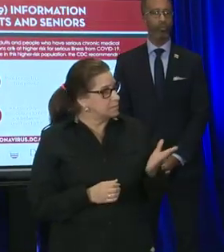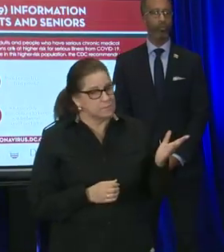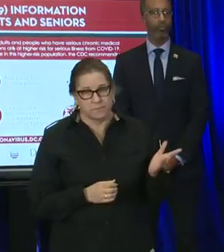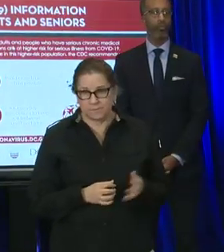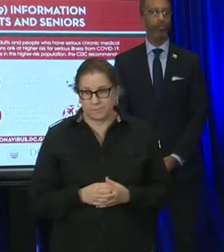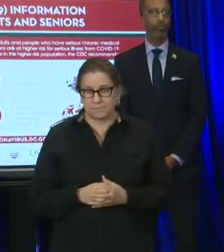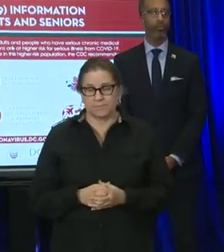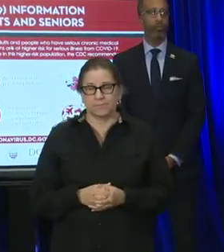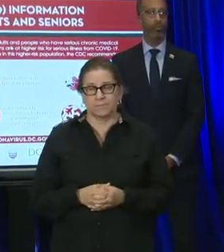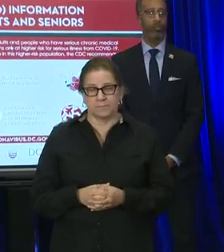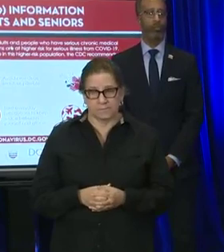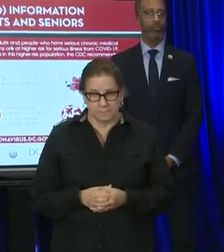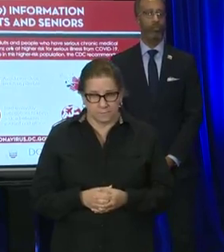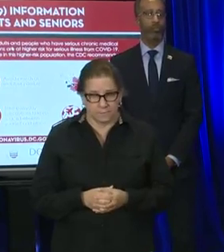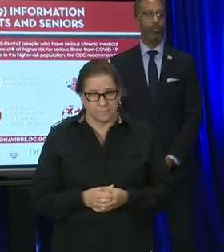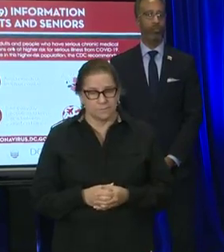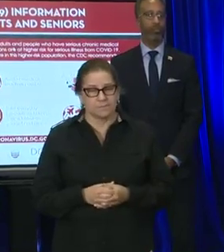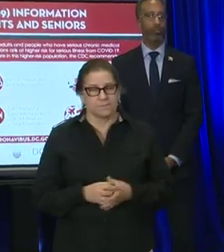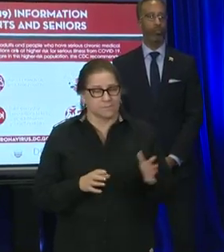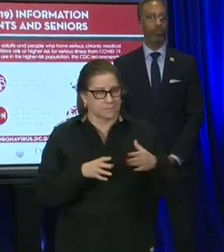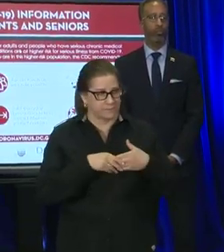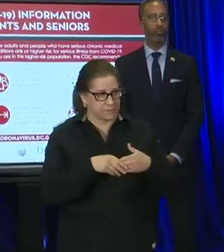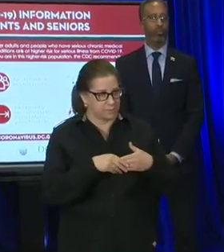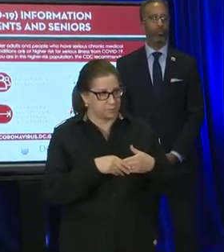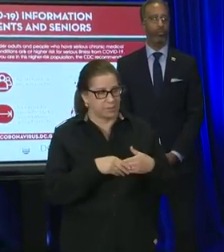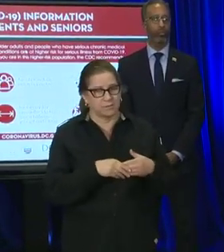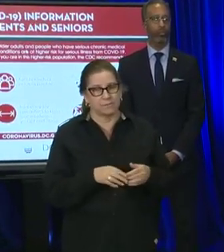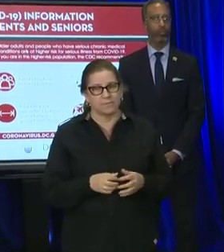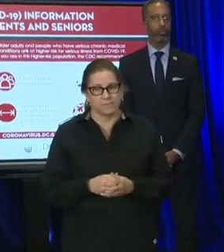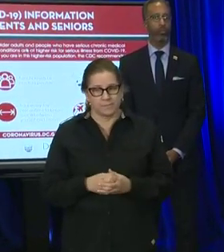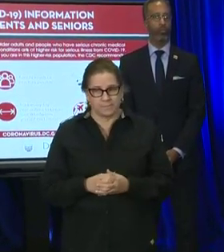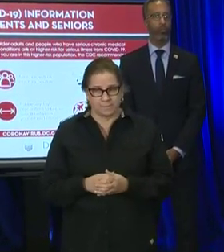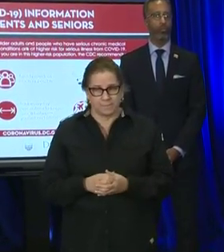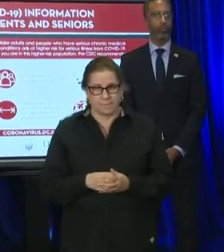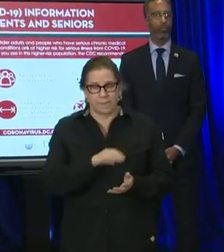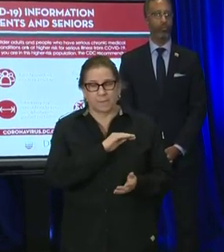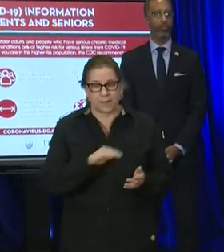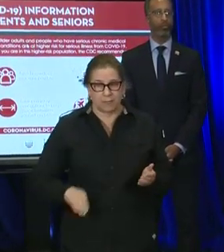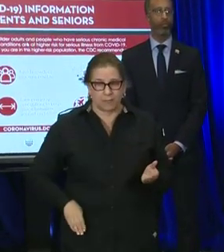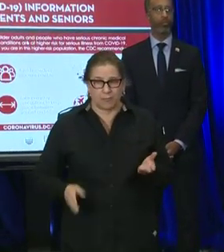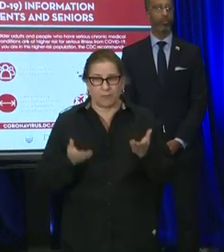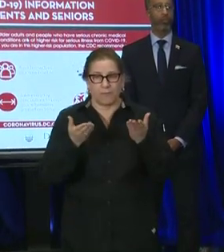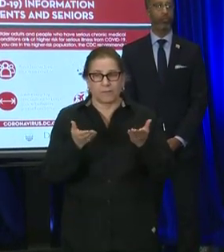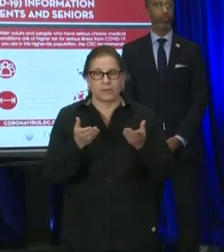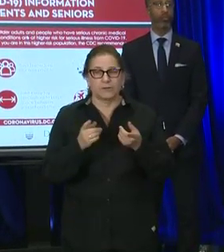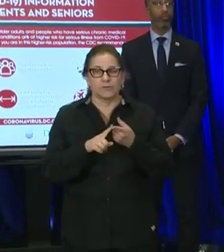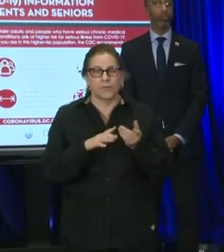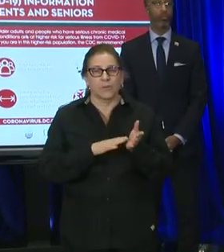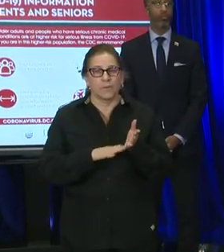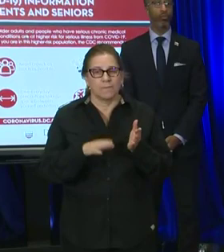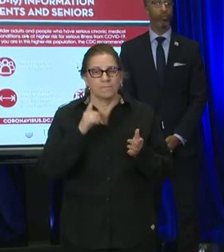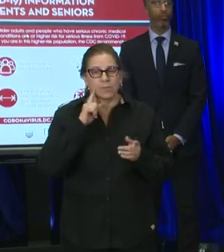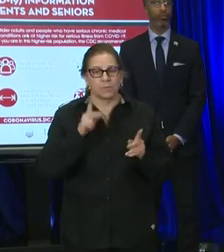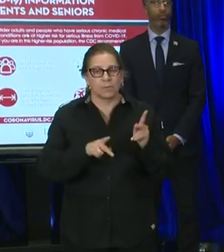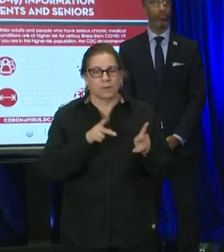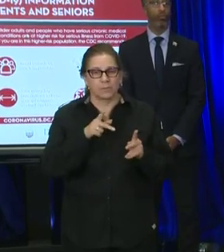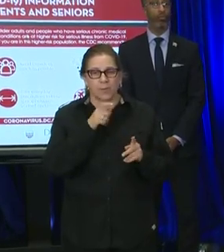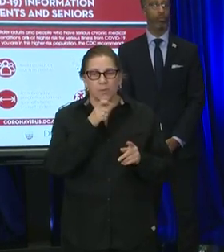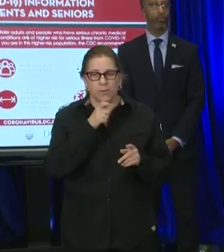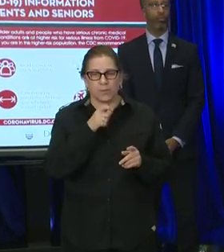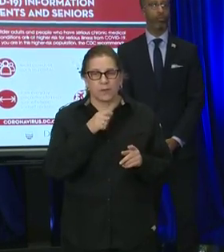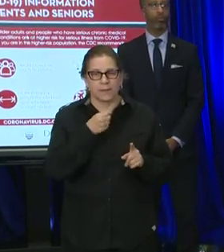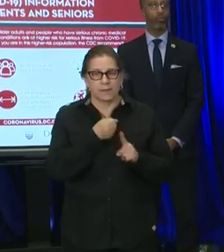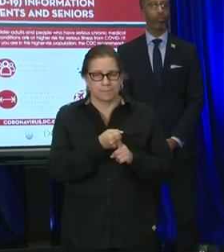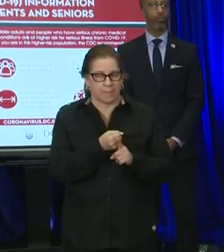Yep. So the flexibility that the mayor is offering and waiving are for those that are impacted because of